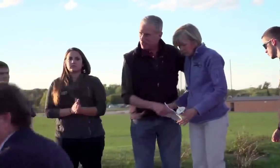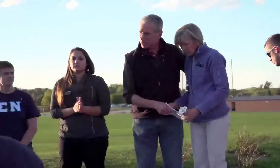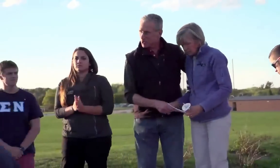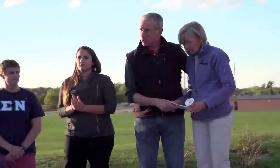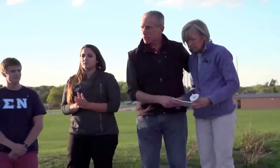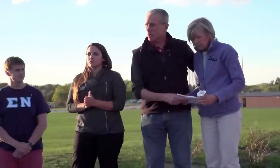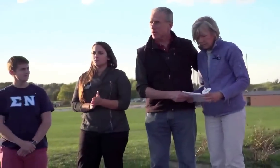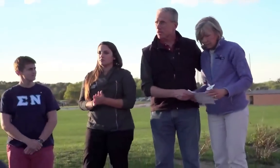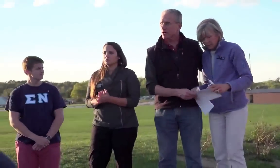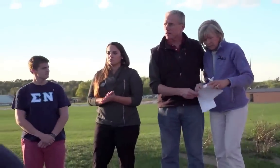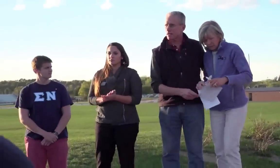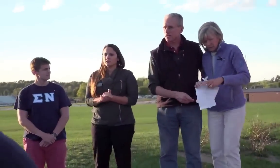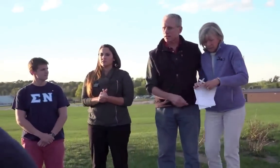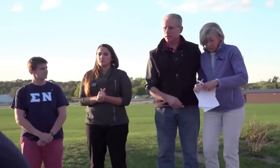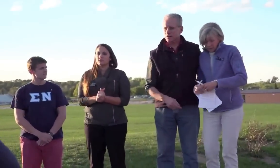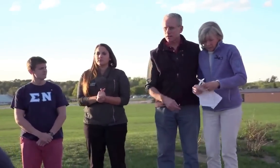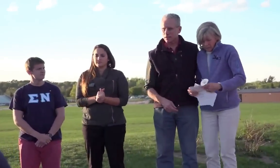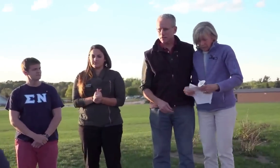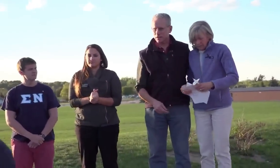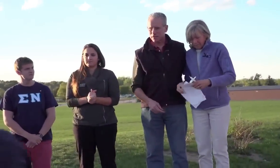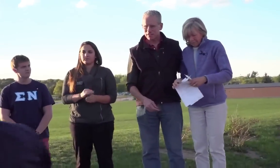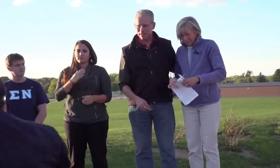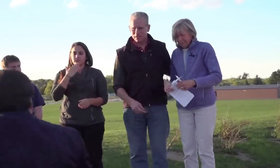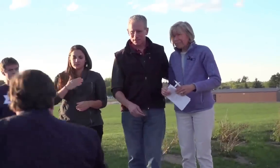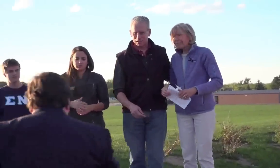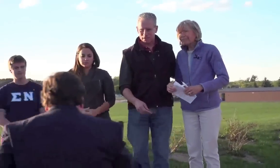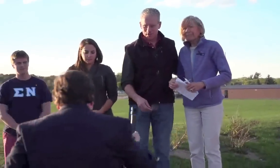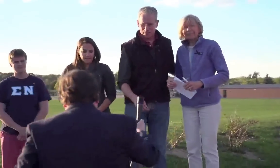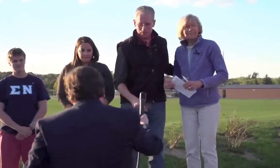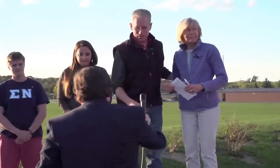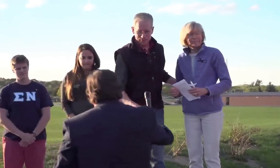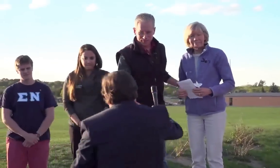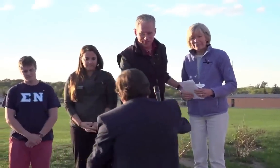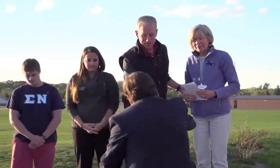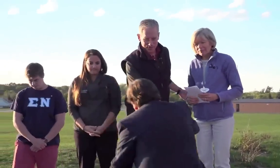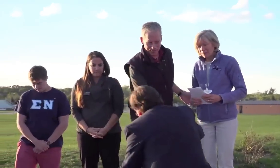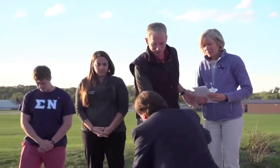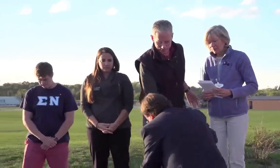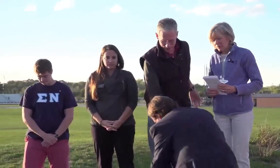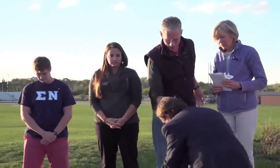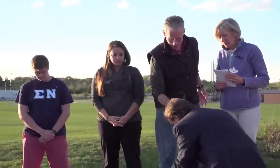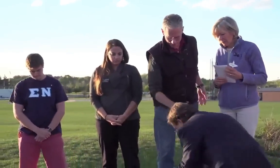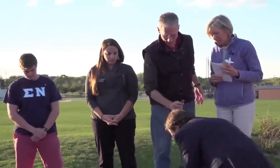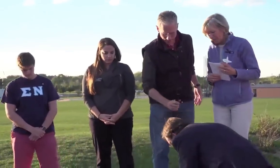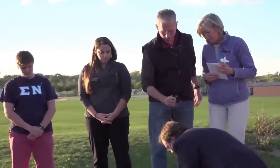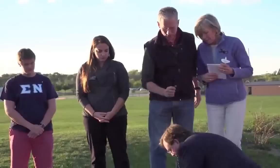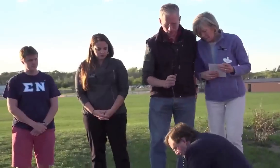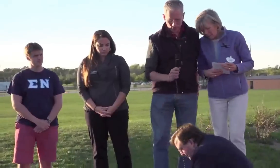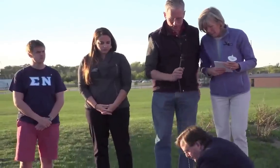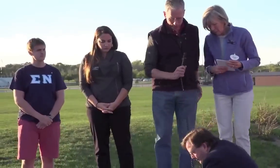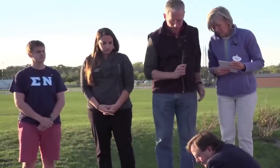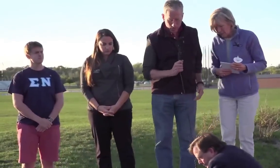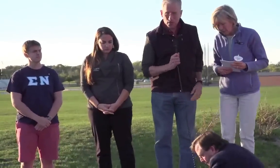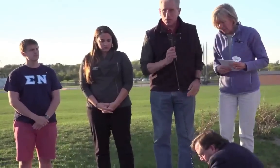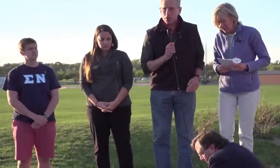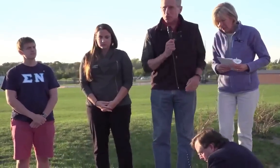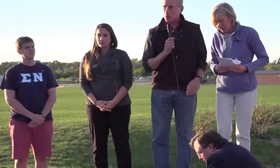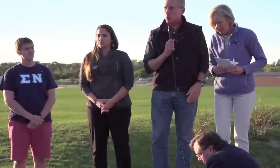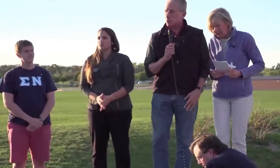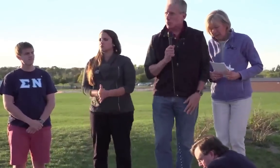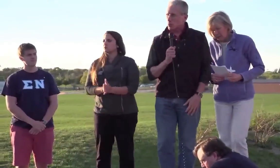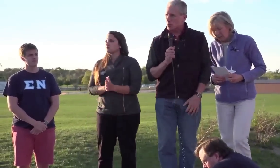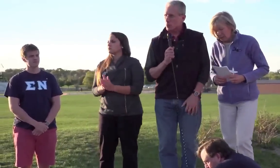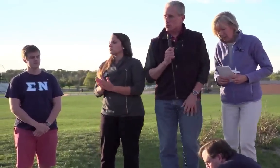community we have and how much of an impact this event has. I want to talk a little bit about the agenda. For the hospital, we're going to have a